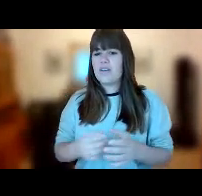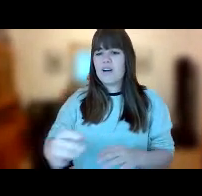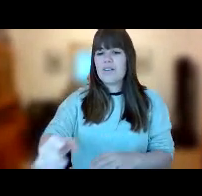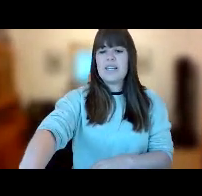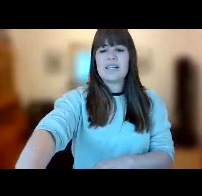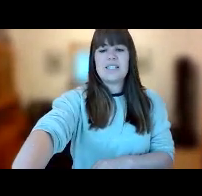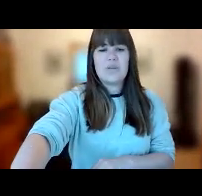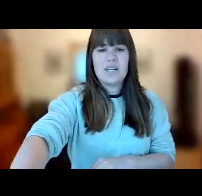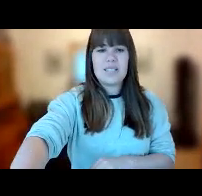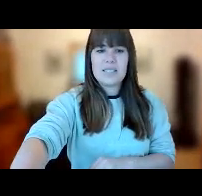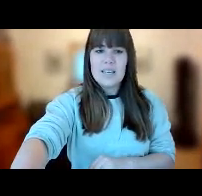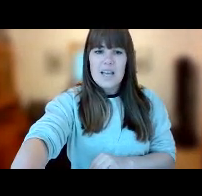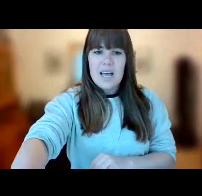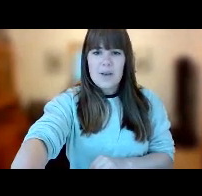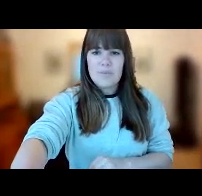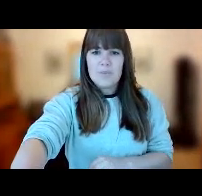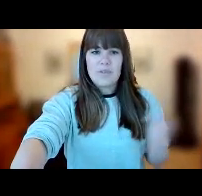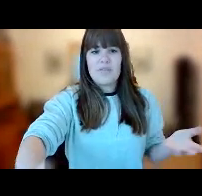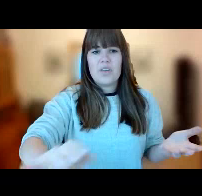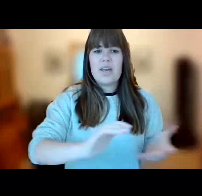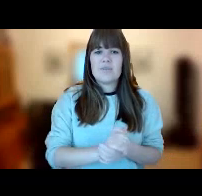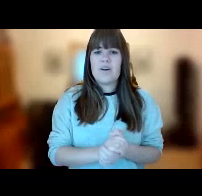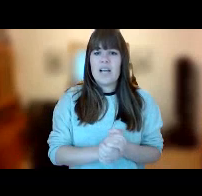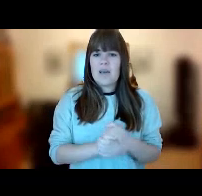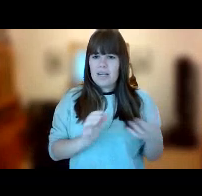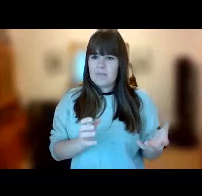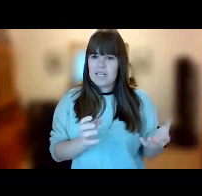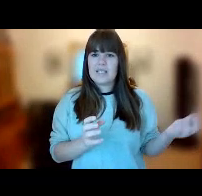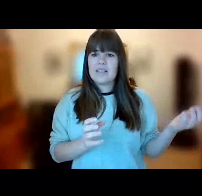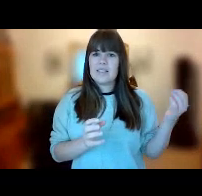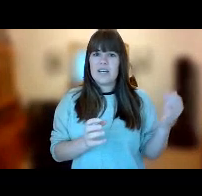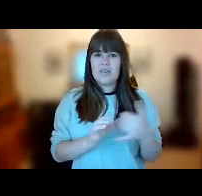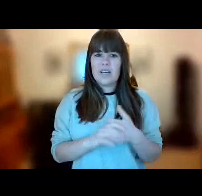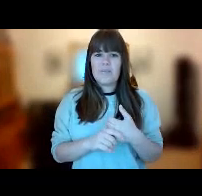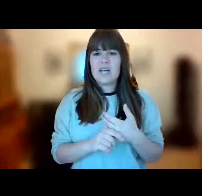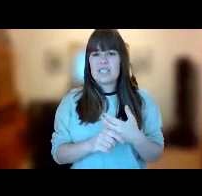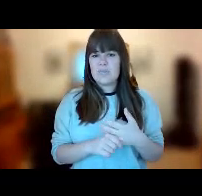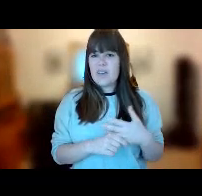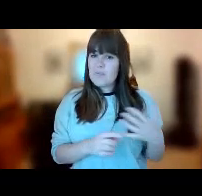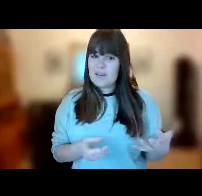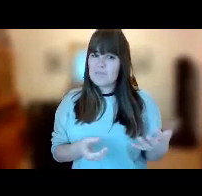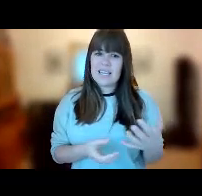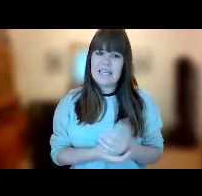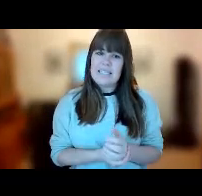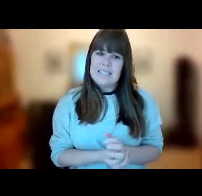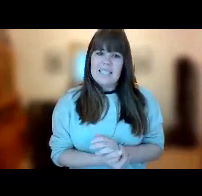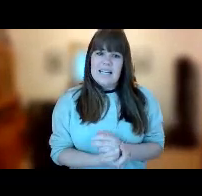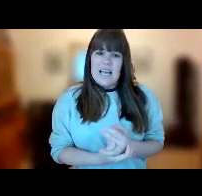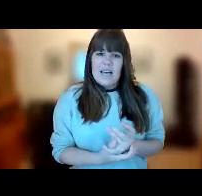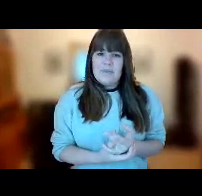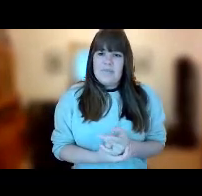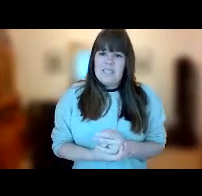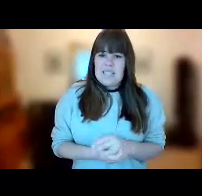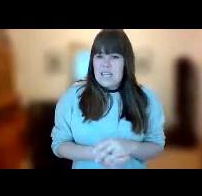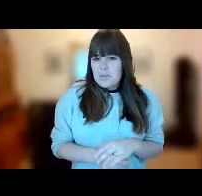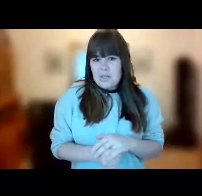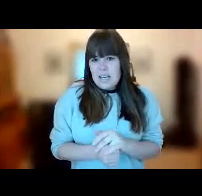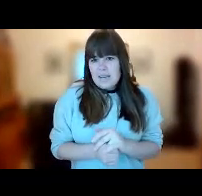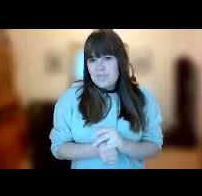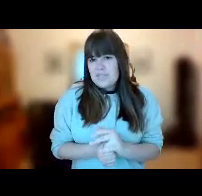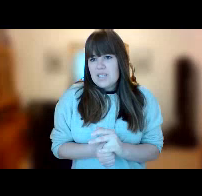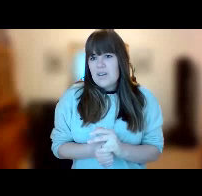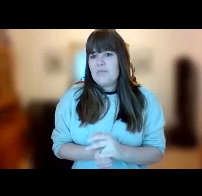use, whether there are any negative words. We've got a few here as well, like epileptic, so person with epilepsy.